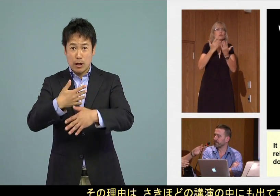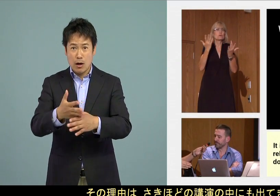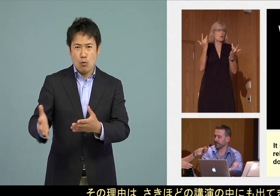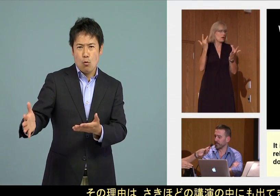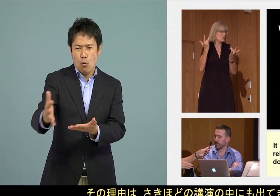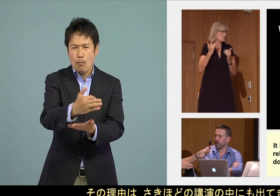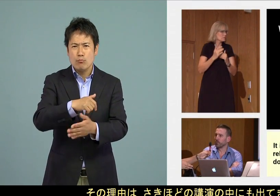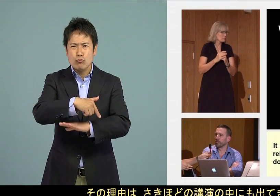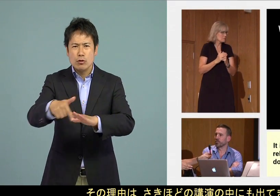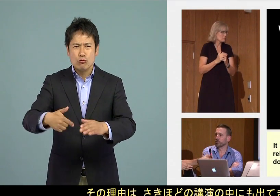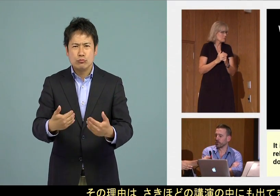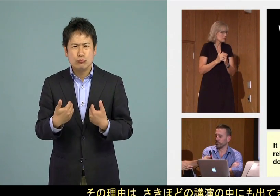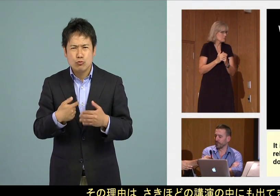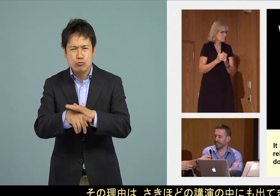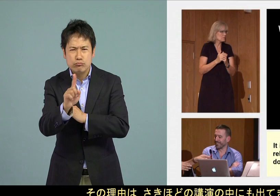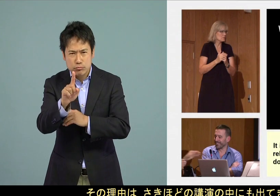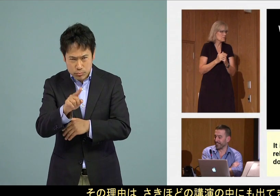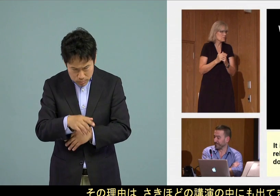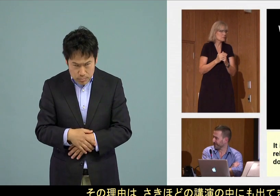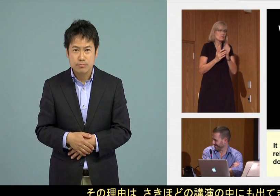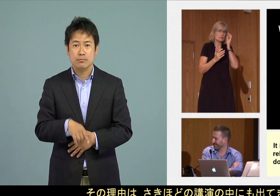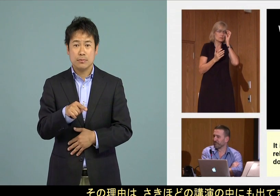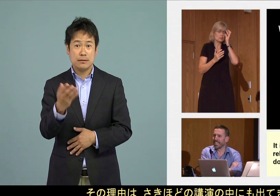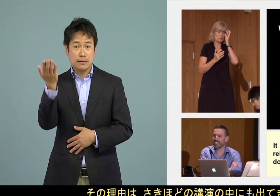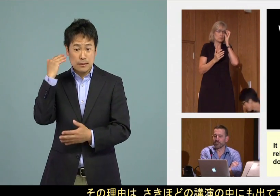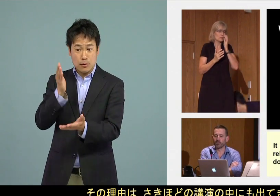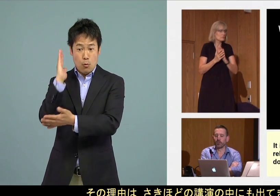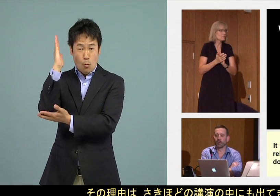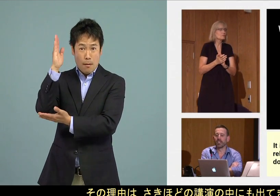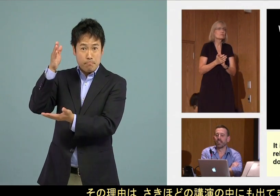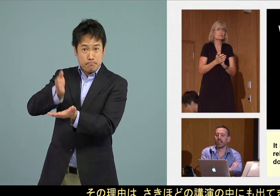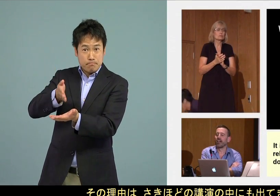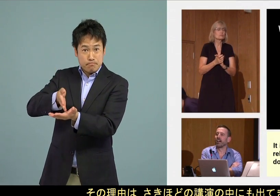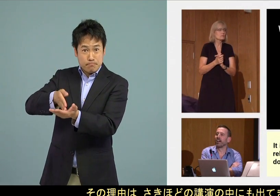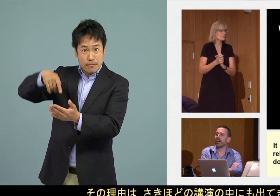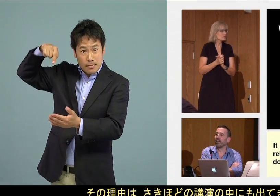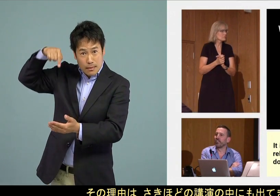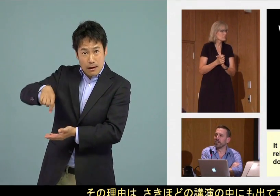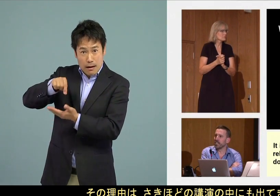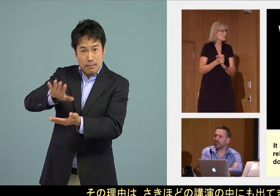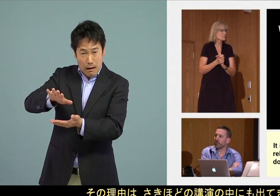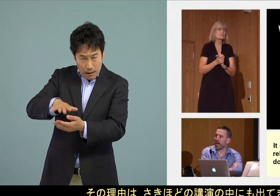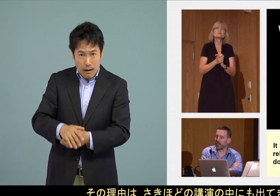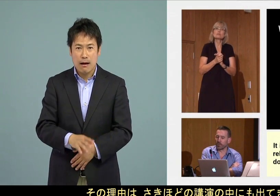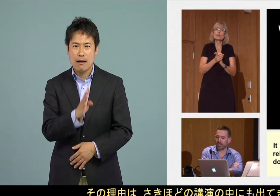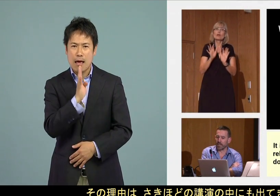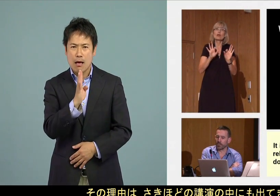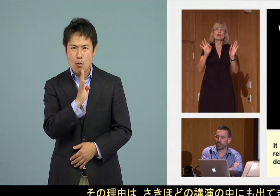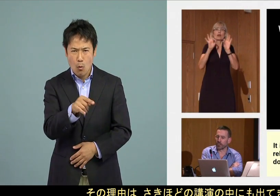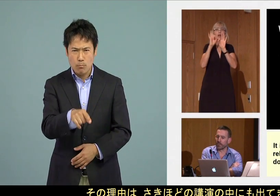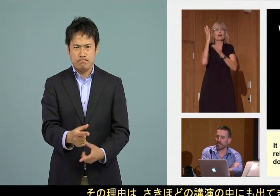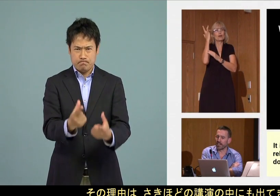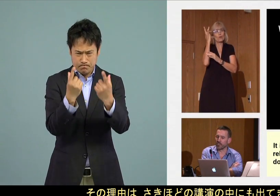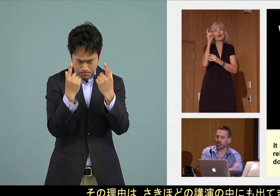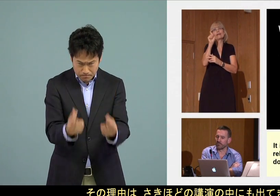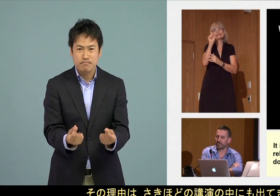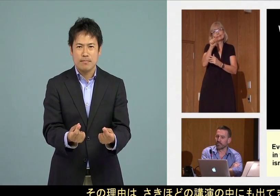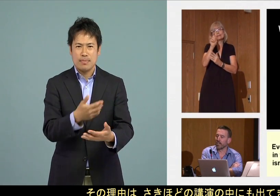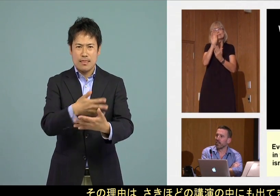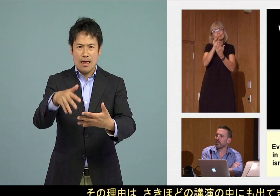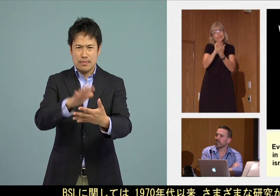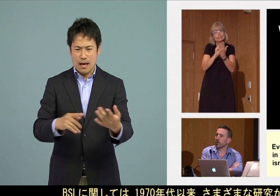before, which relate to the need for adequate language